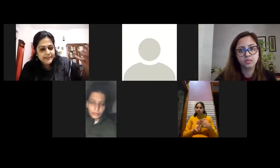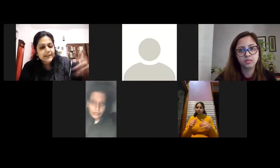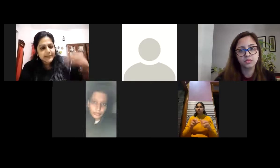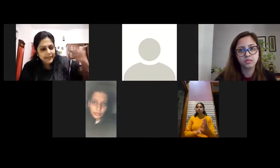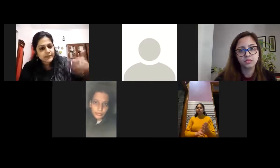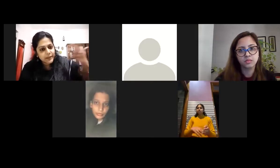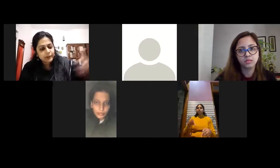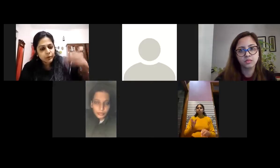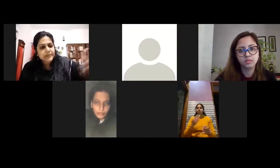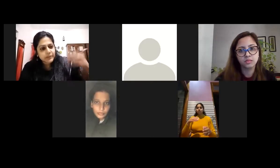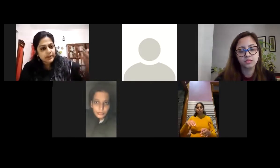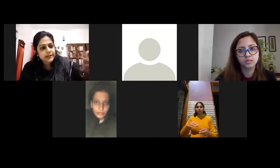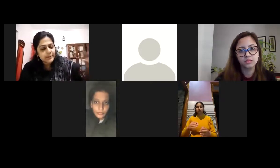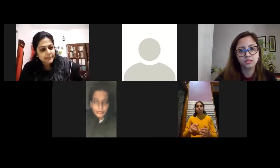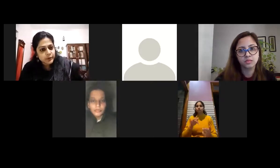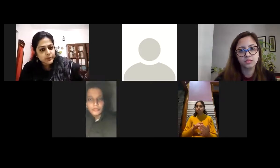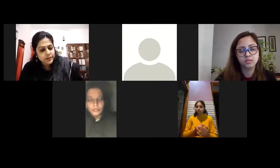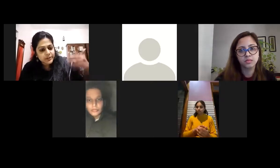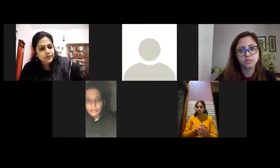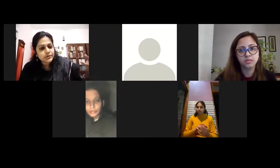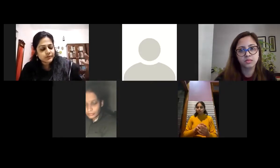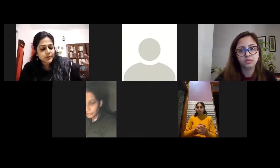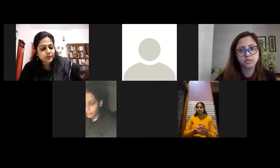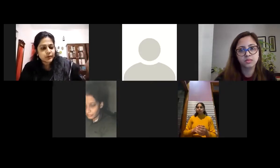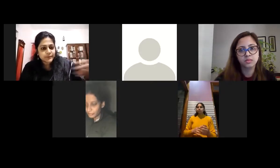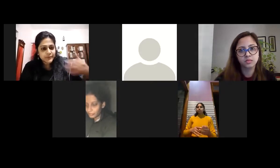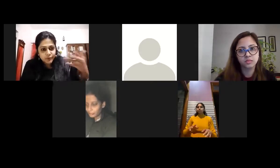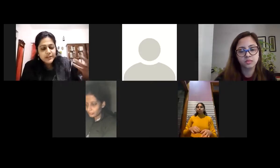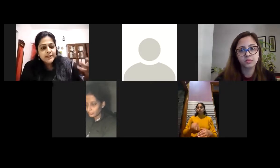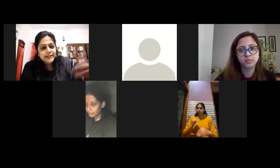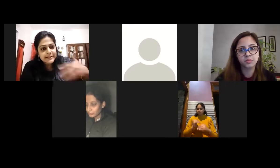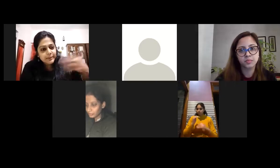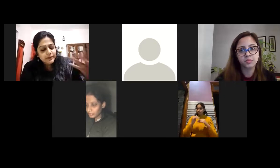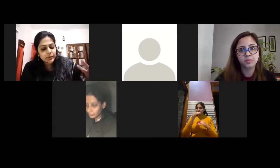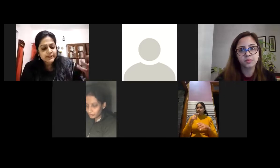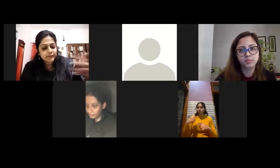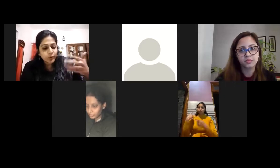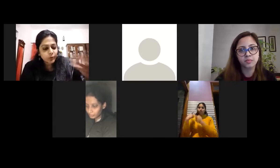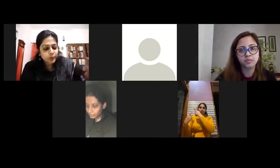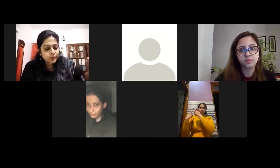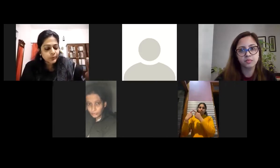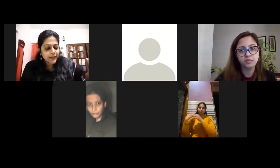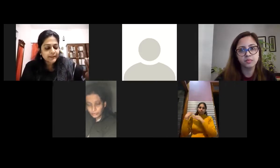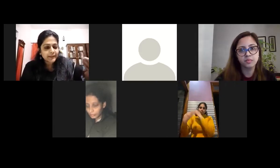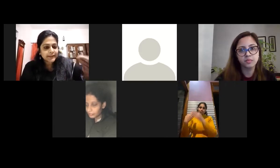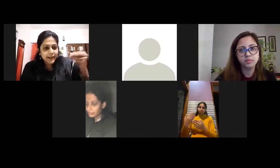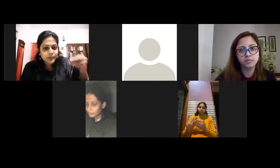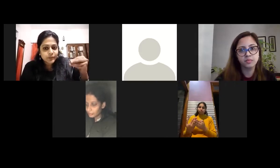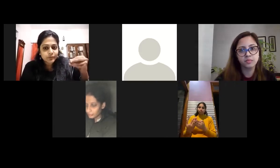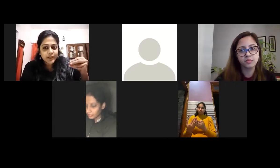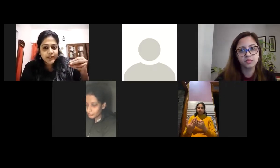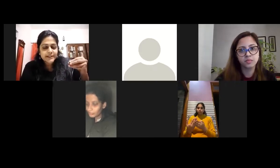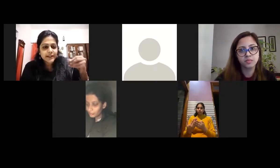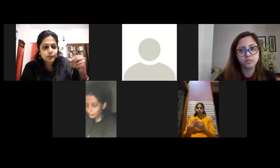that has been, interrogated by subsequent generations of feminist scholars. But of course, disabled scholars have gone on to look at the kind